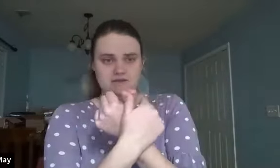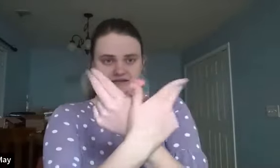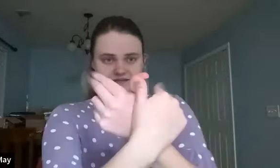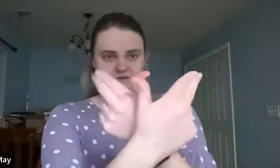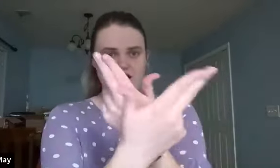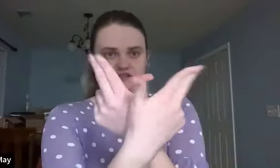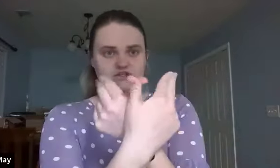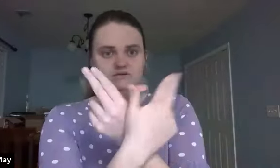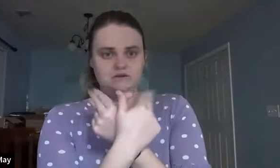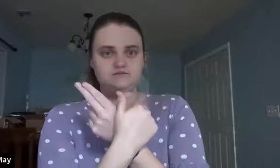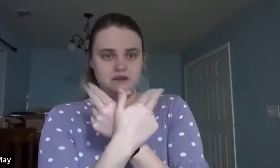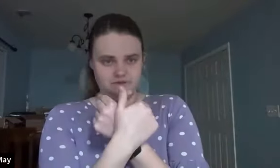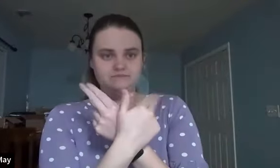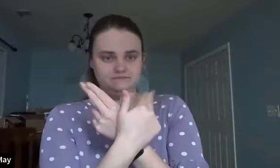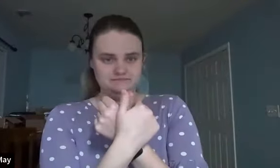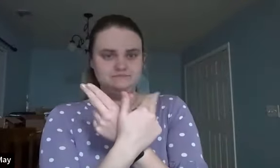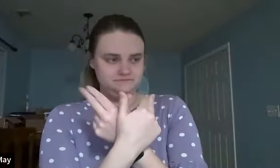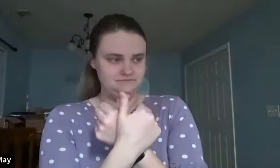rabbit. So yes, the two fingers, rabbit.